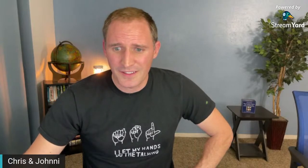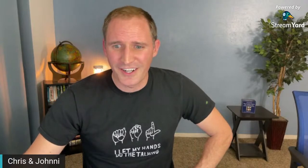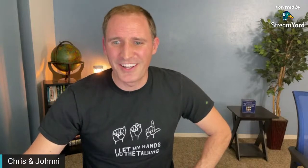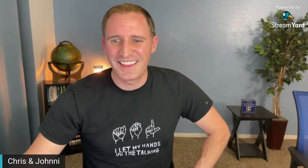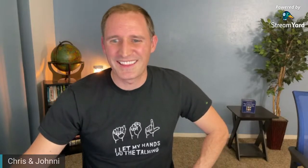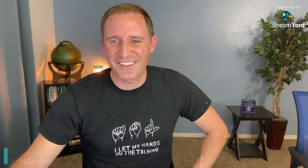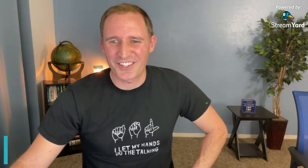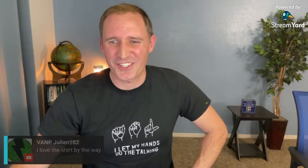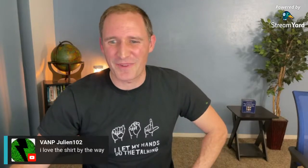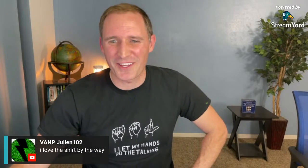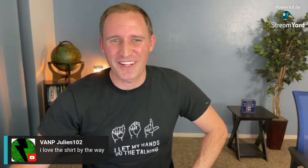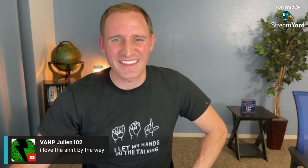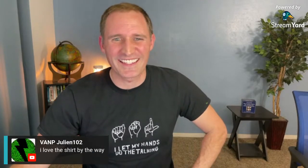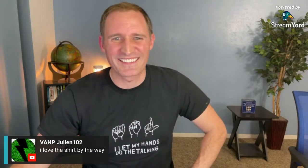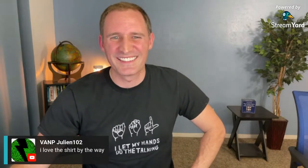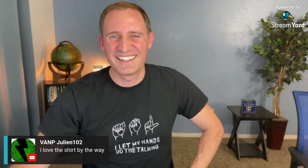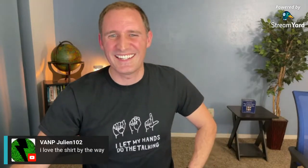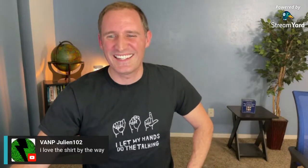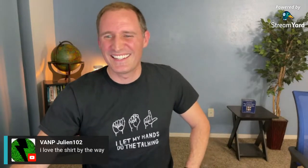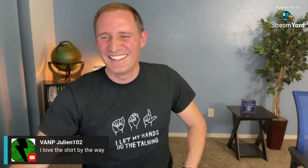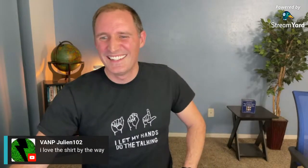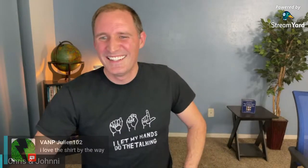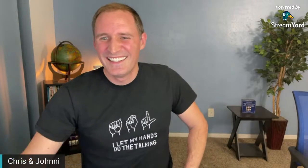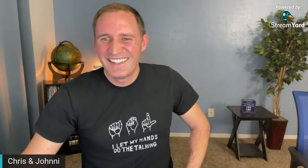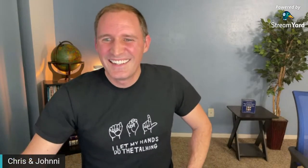Oh, love the shirt, by the way. Thanks.